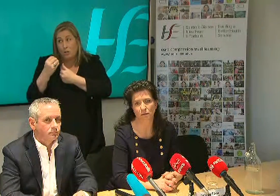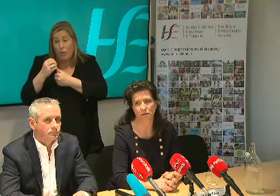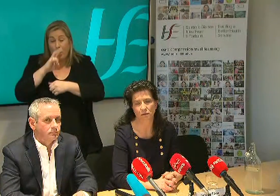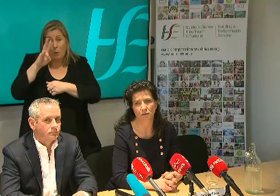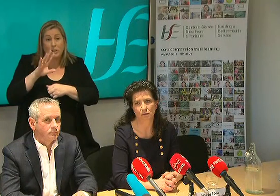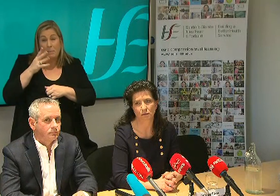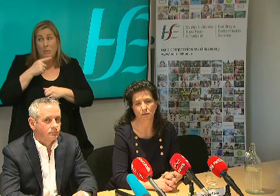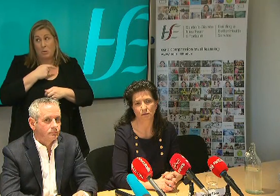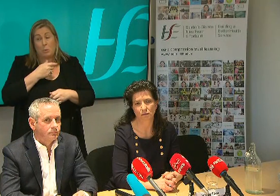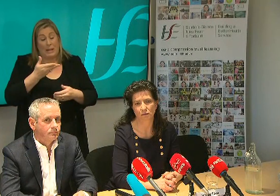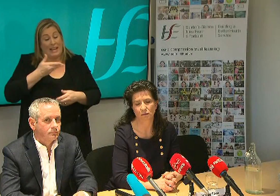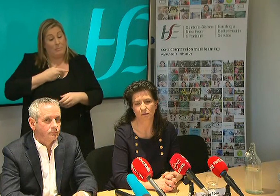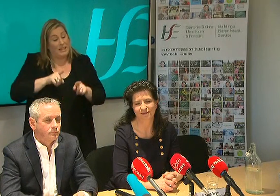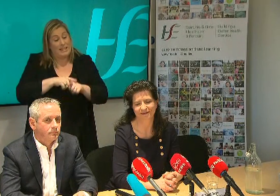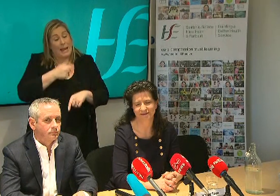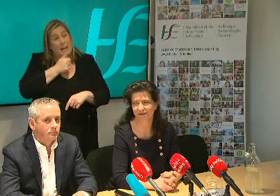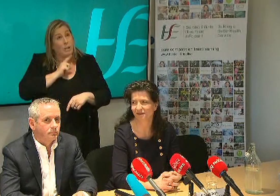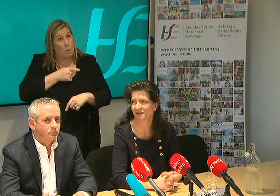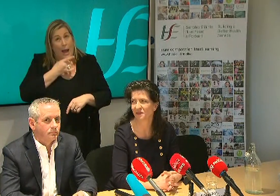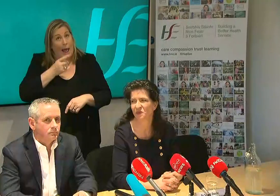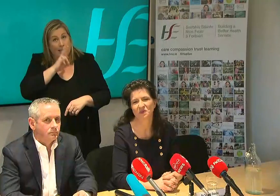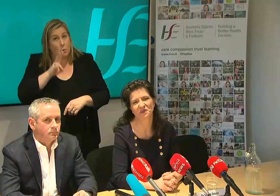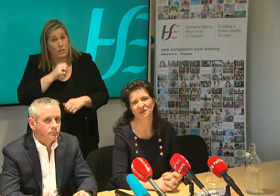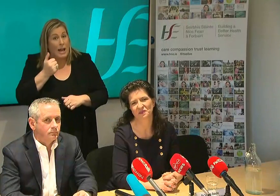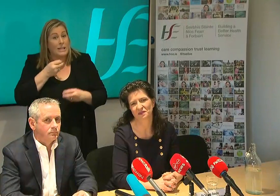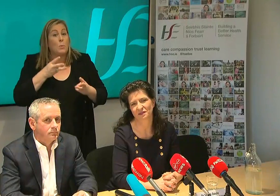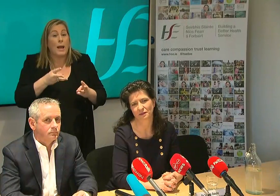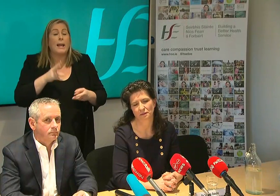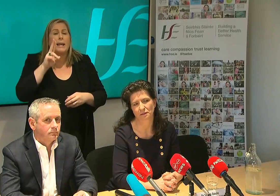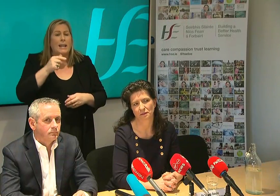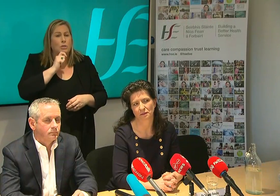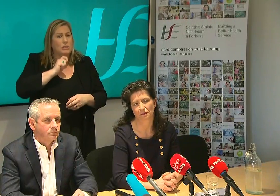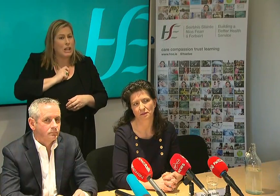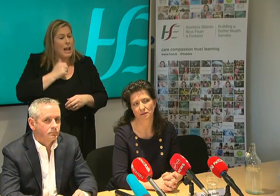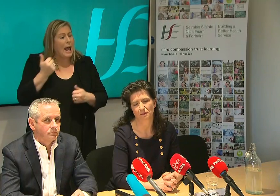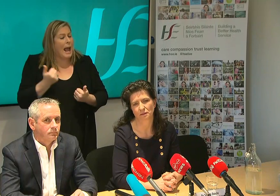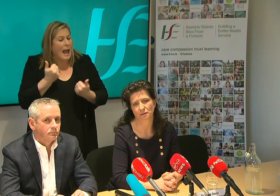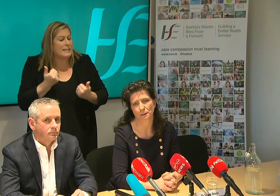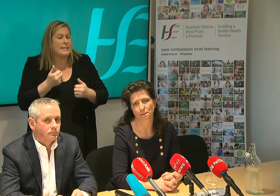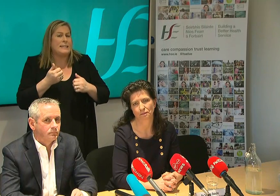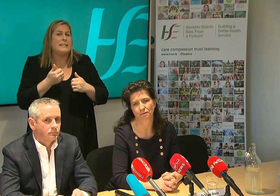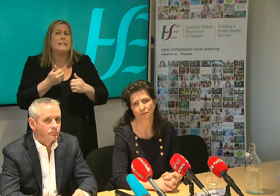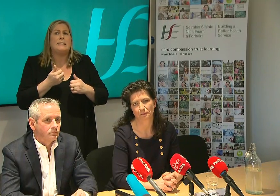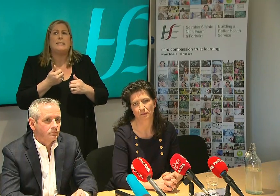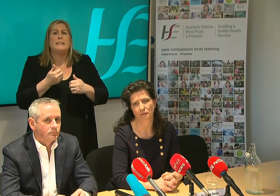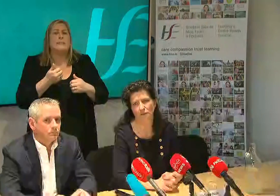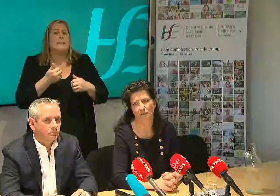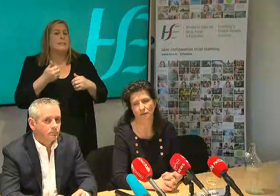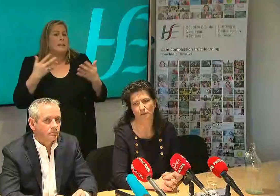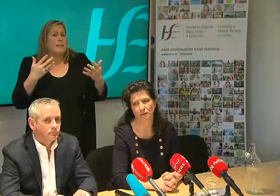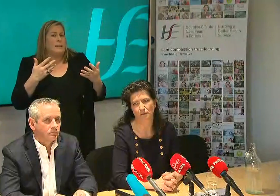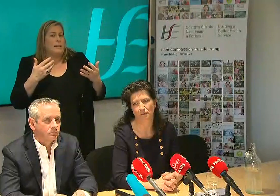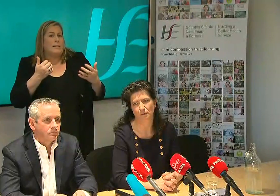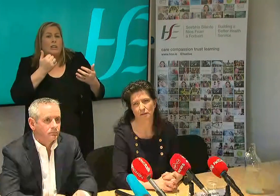end up giving me the same kind of answer, but I would ask you anyway. Can you give us any indication of the number of people who've